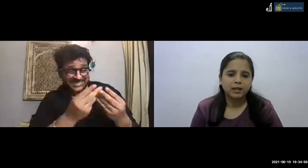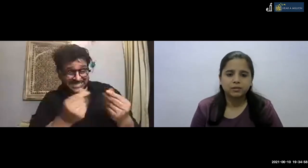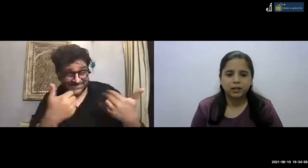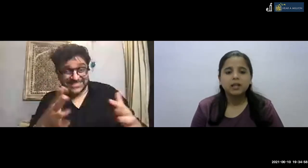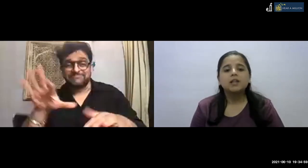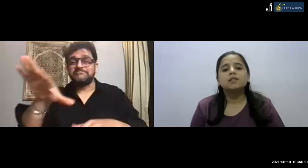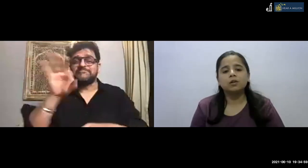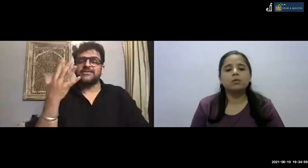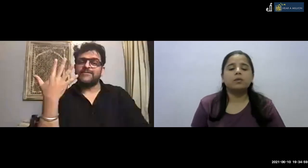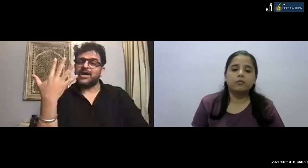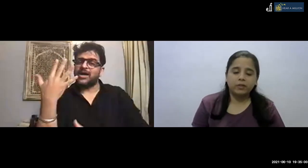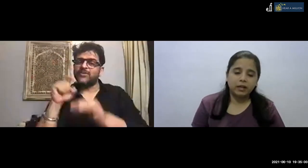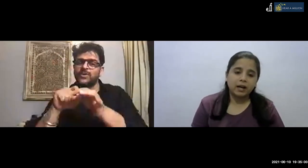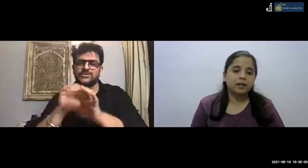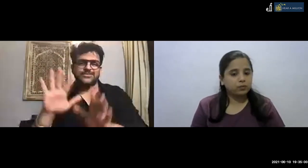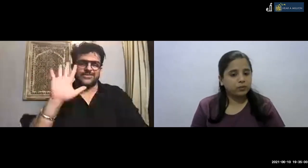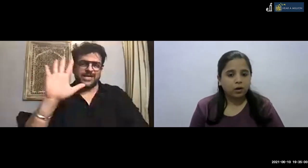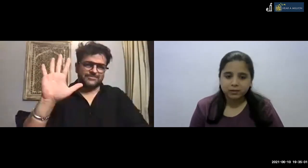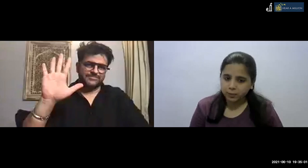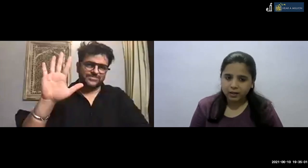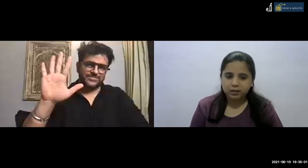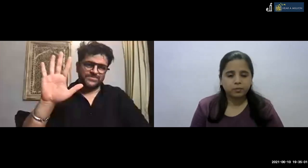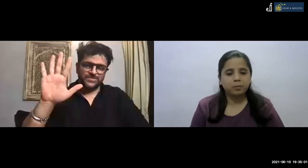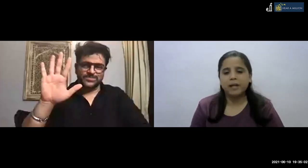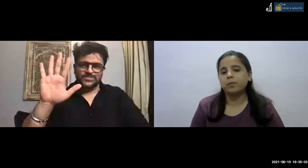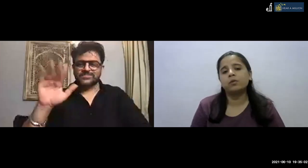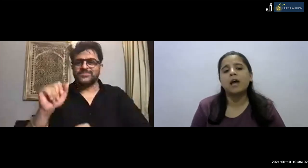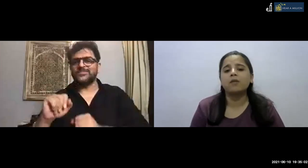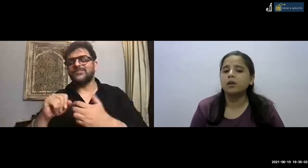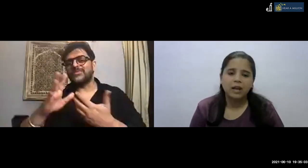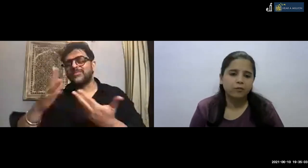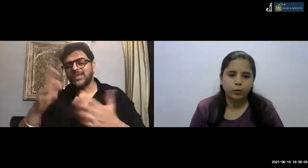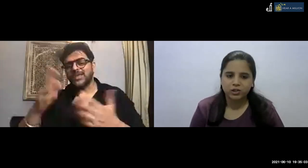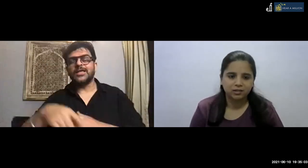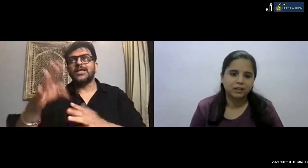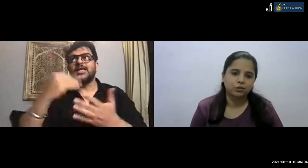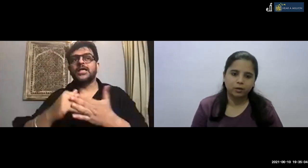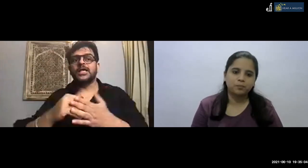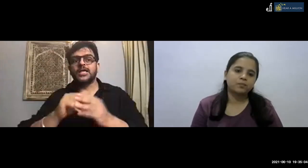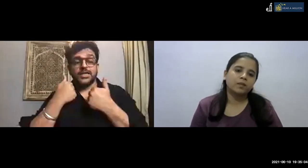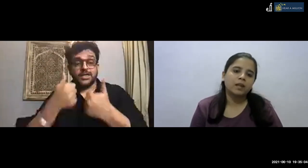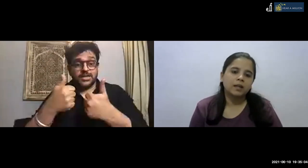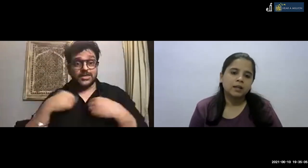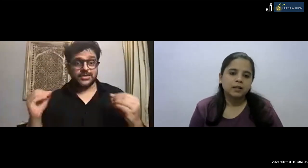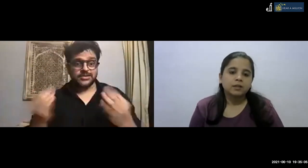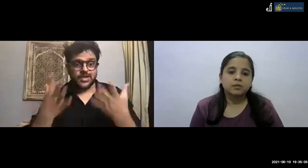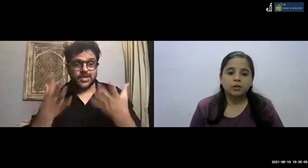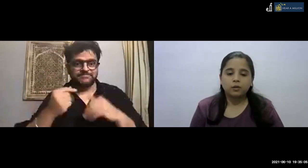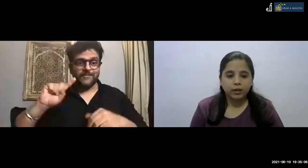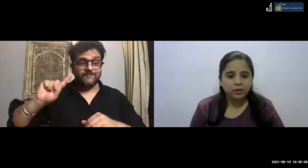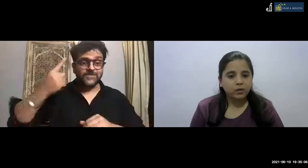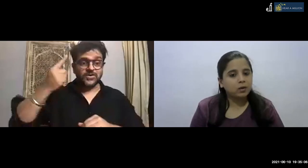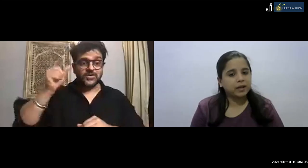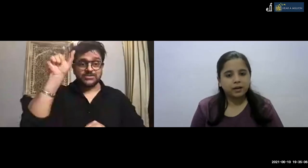2 hours only. So if we are done with all the speakers, might be we could have only 5 questions. That's all.